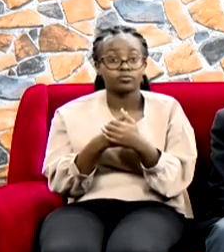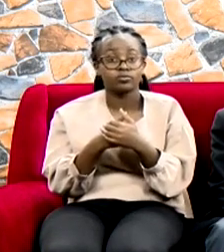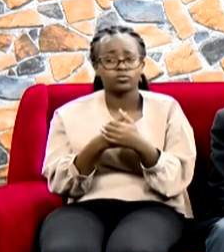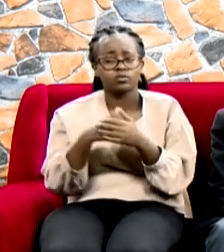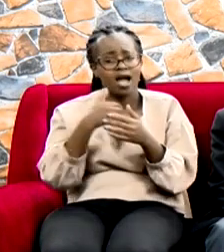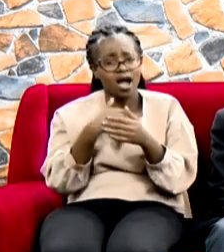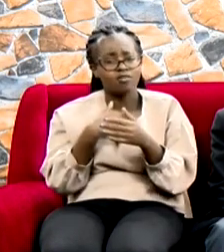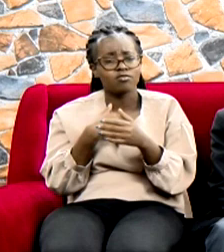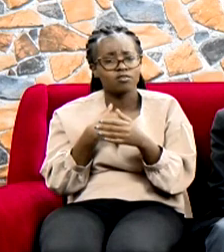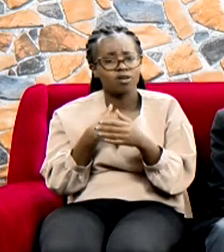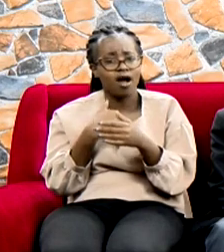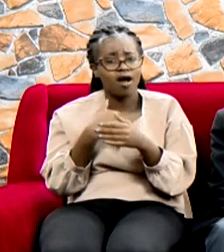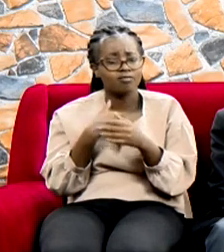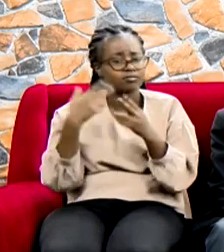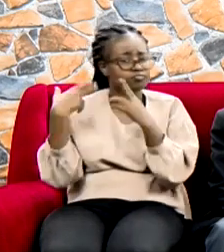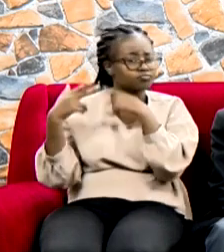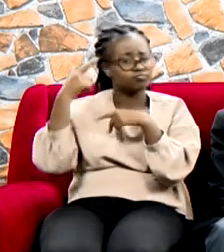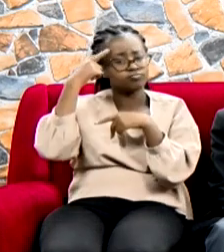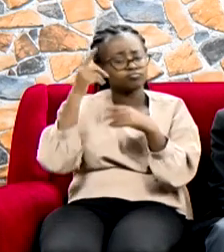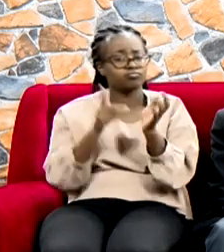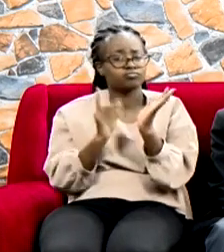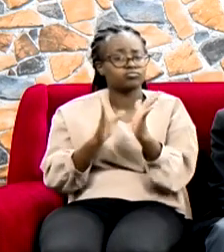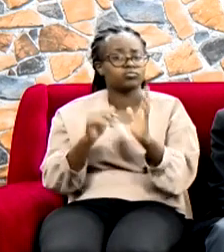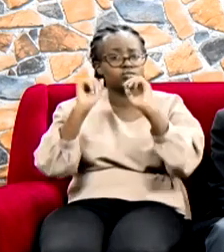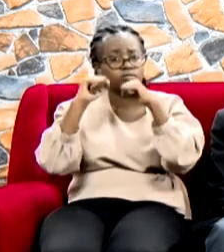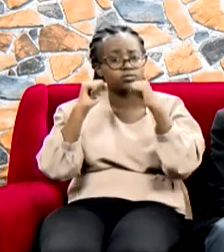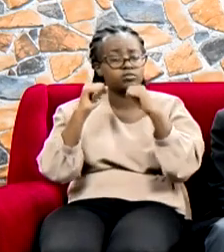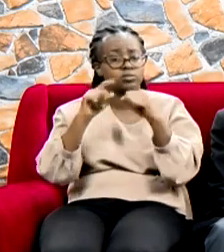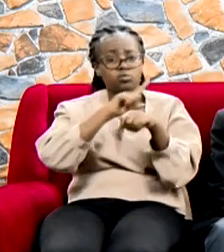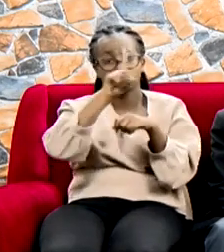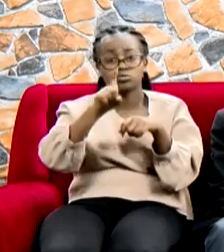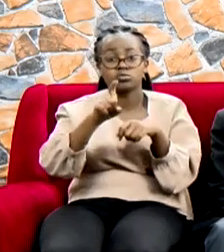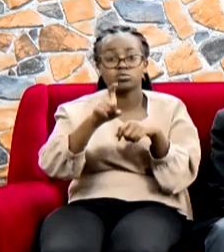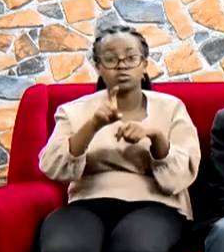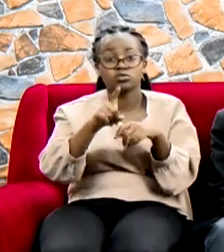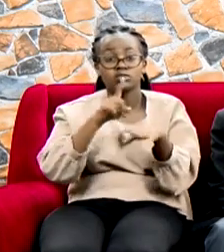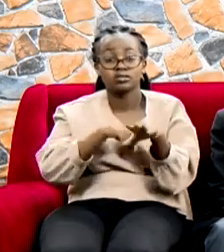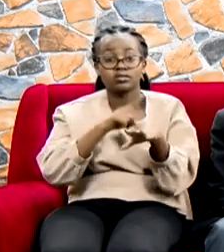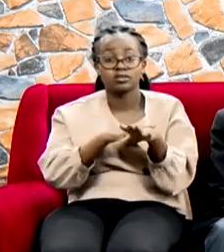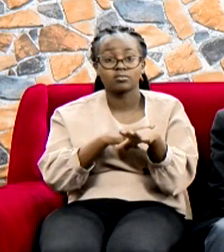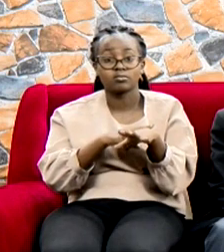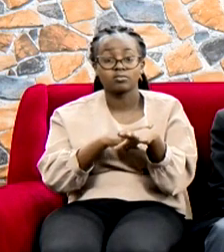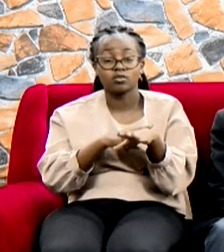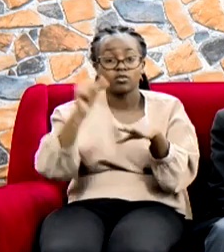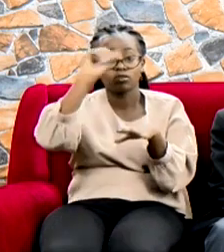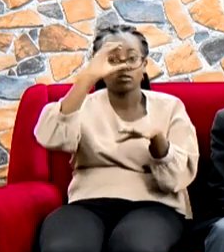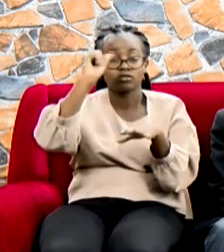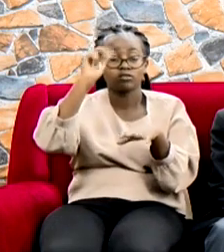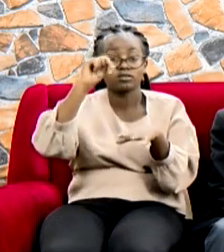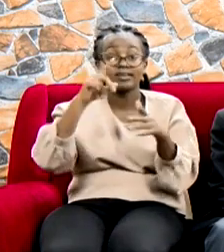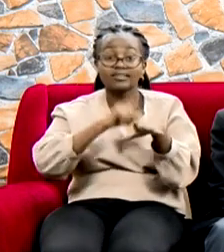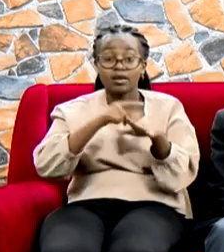do I have to have had a history for the doctor to be able to question the time of my scans when I'm